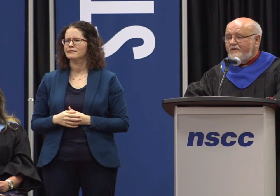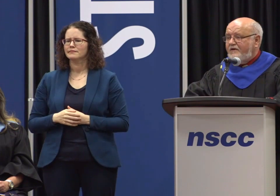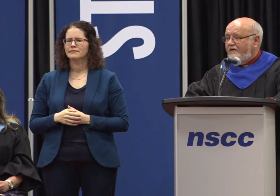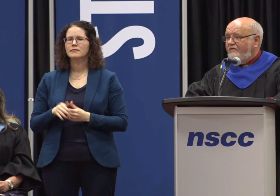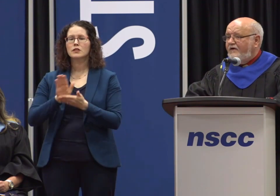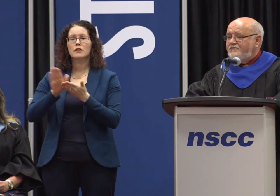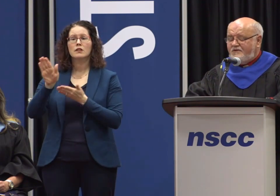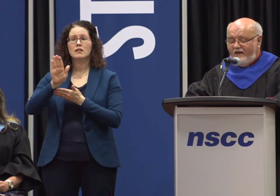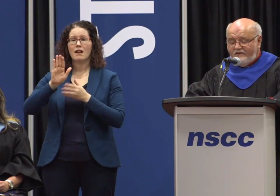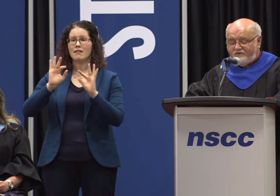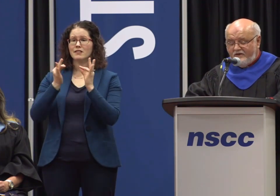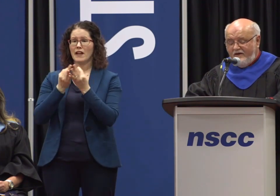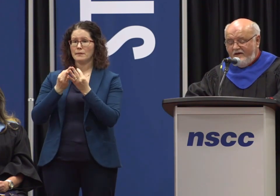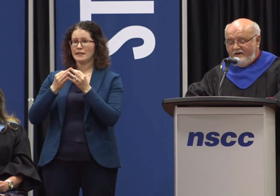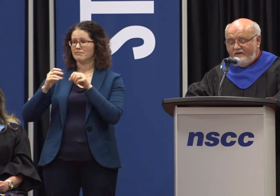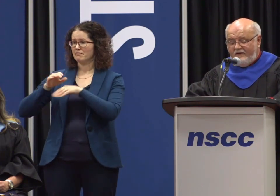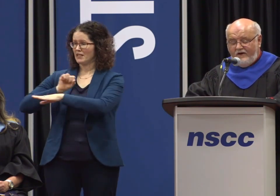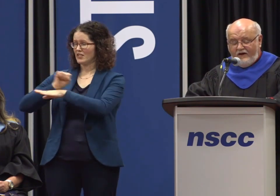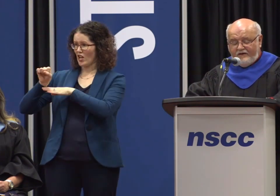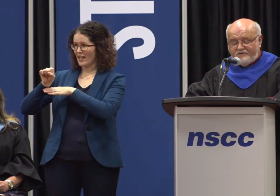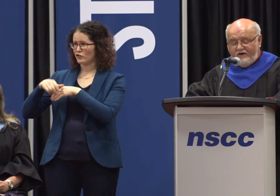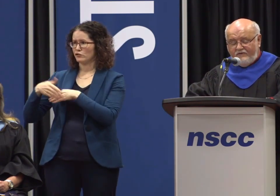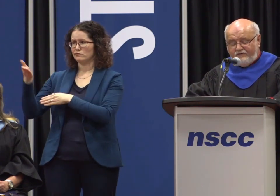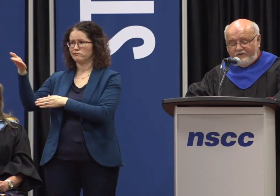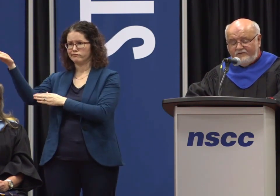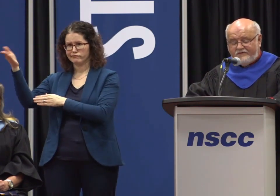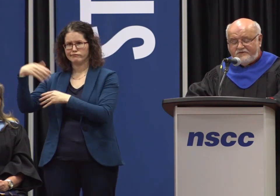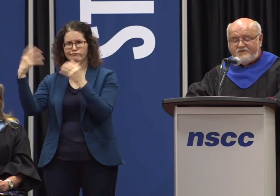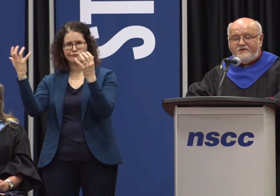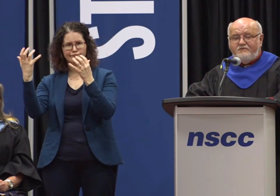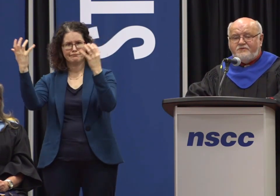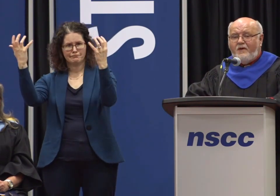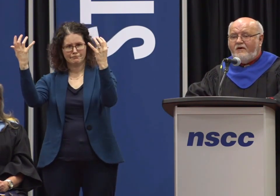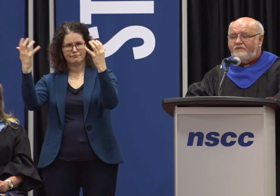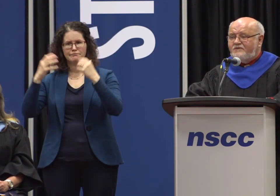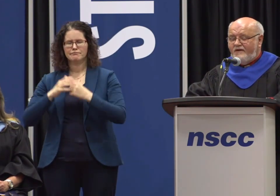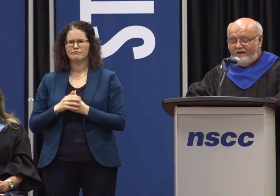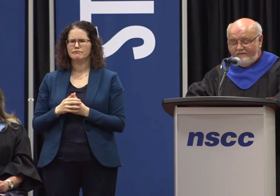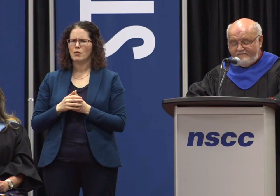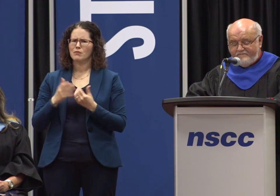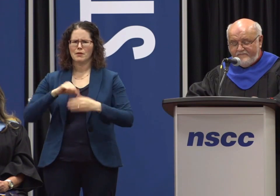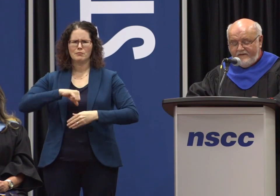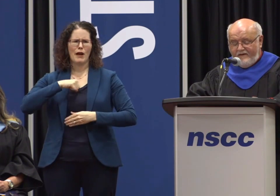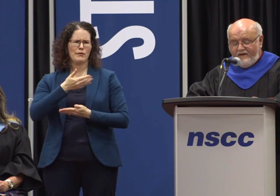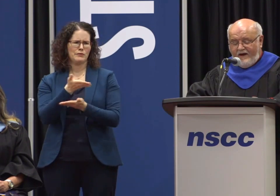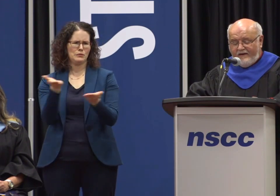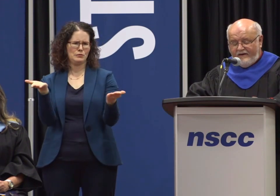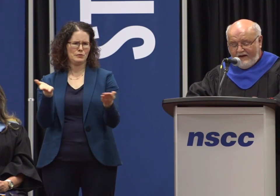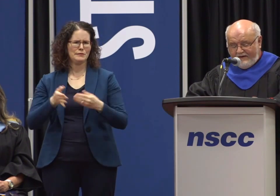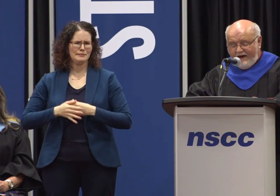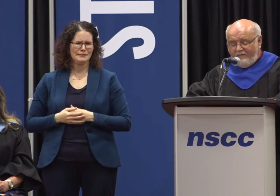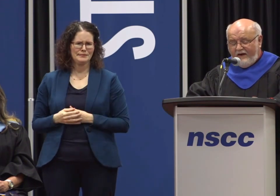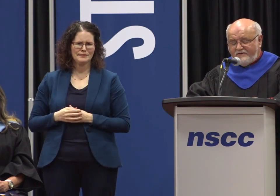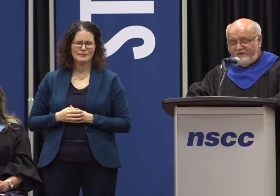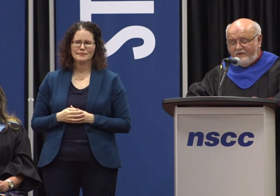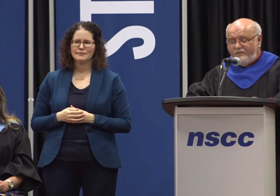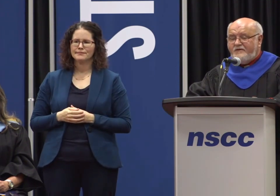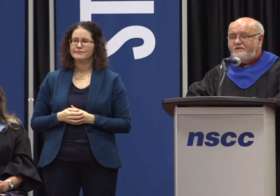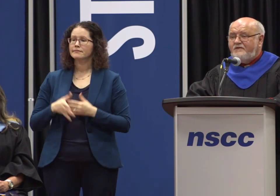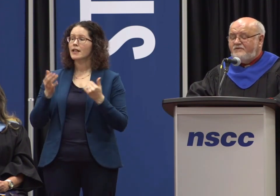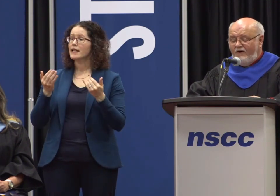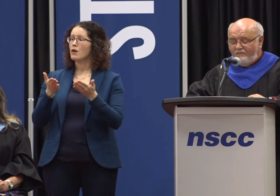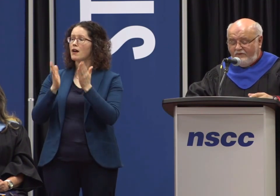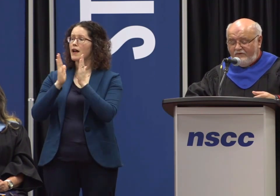college family here on stage and in the audience are thrilled to see you sparkle today. I now ask that